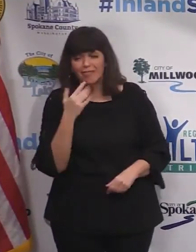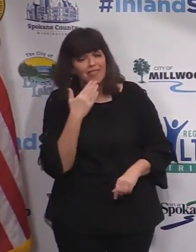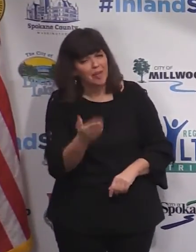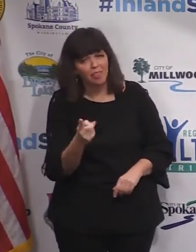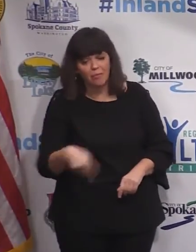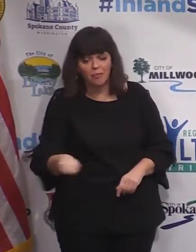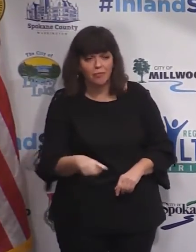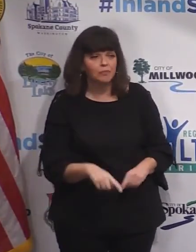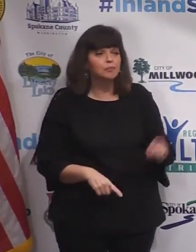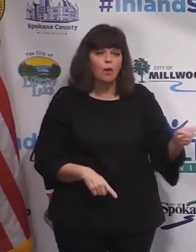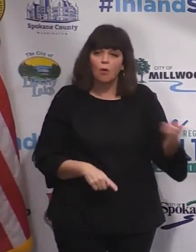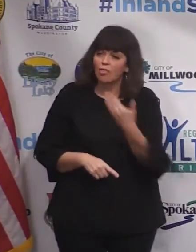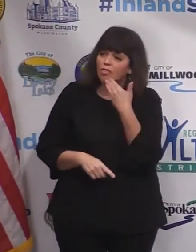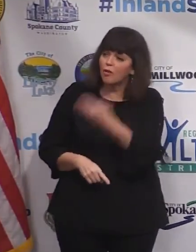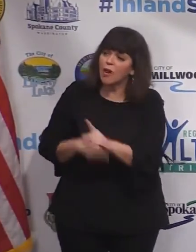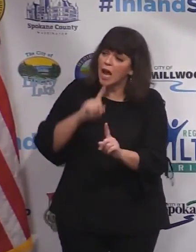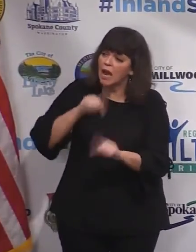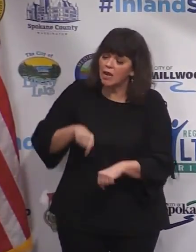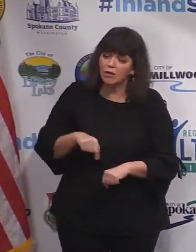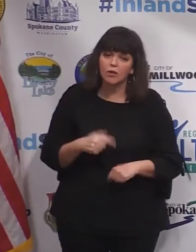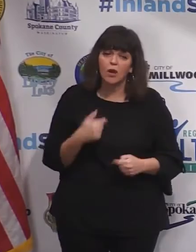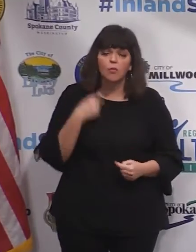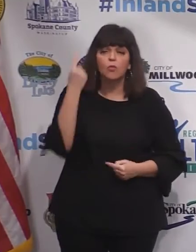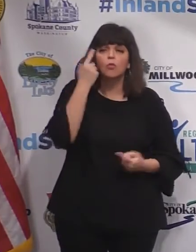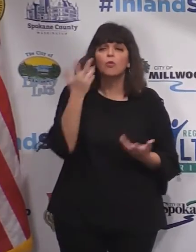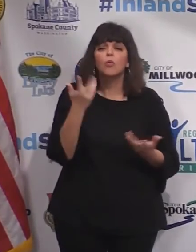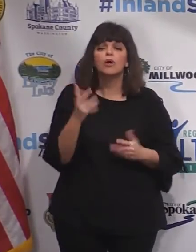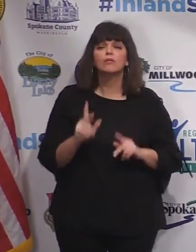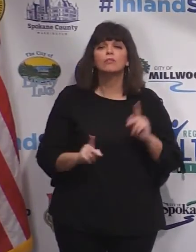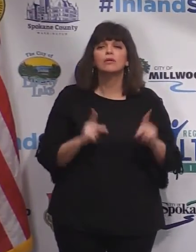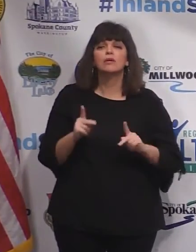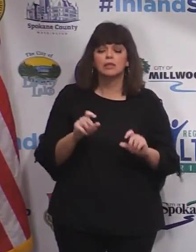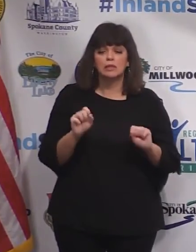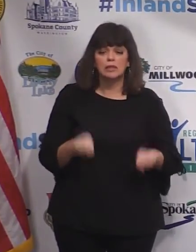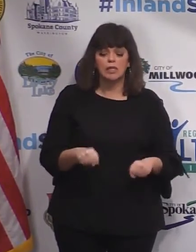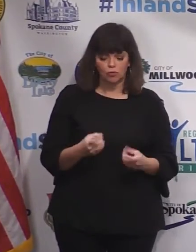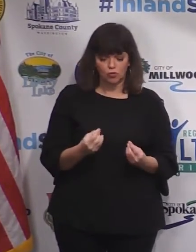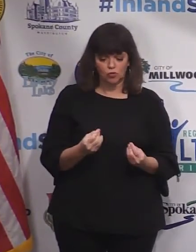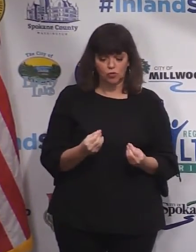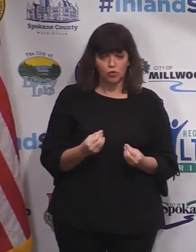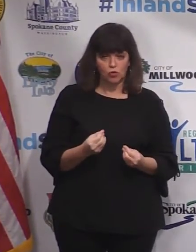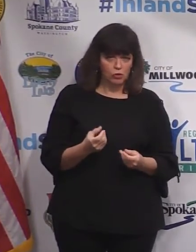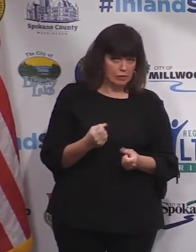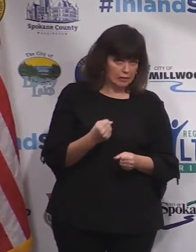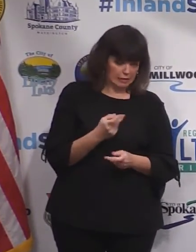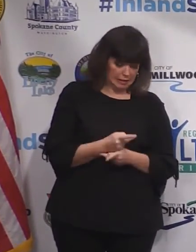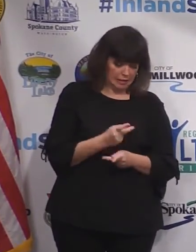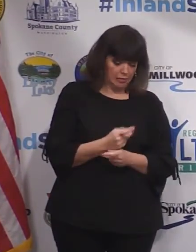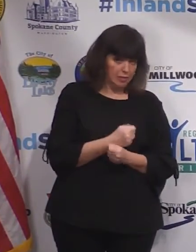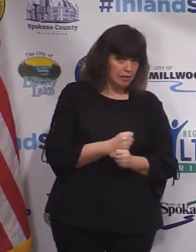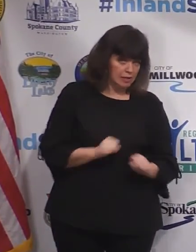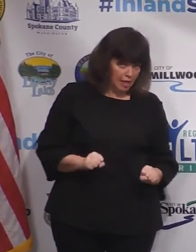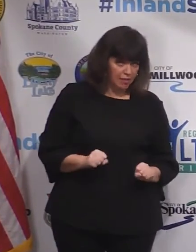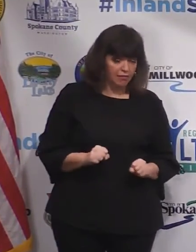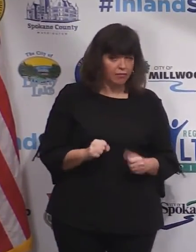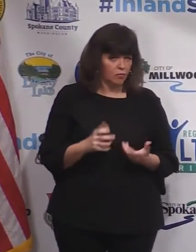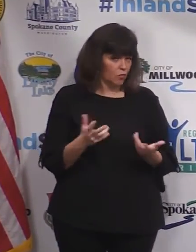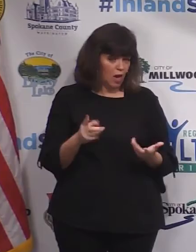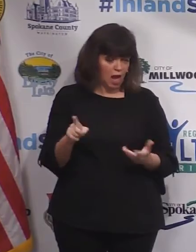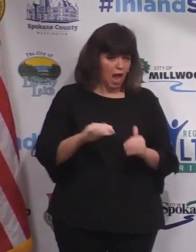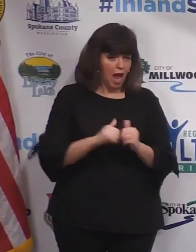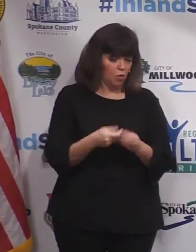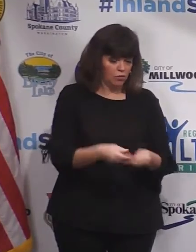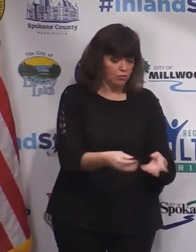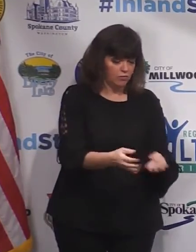some things that they can do to both keep themselves safe, but also keep your team safe? Yeah, all of our distributions have